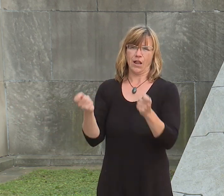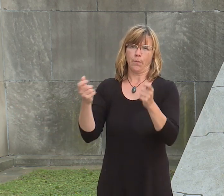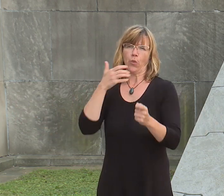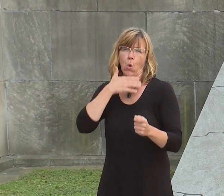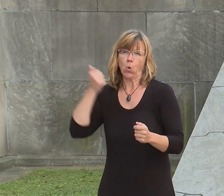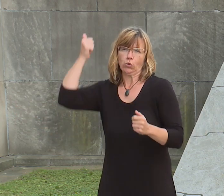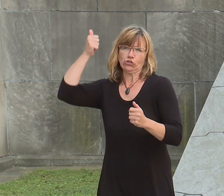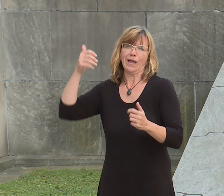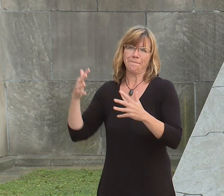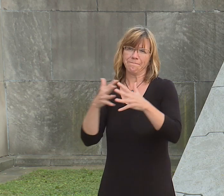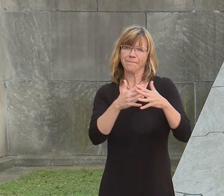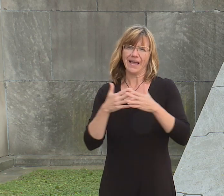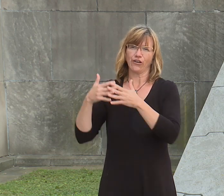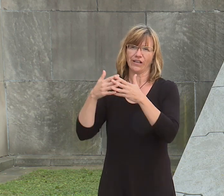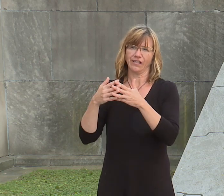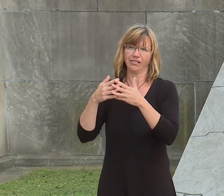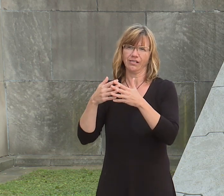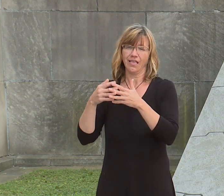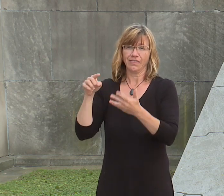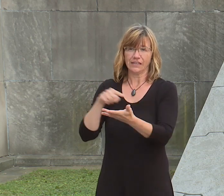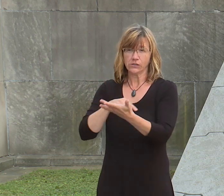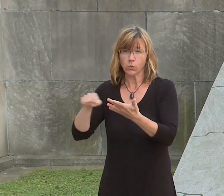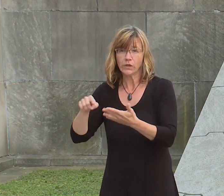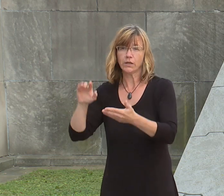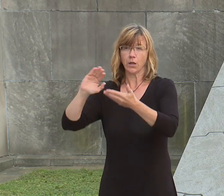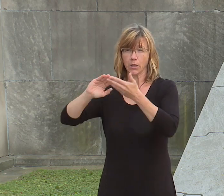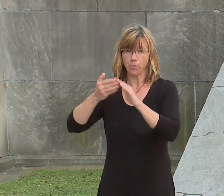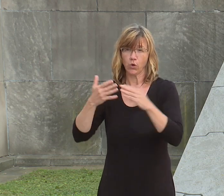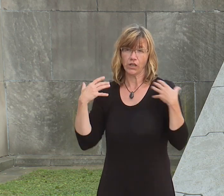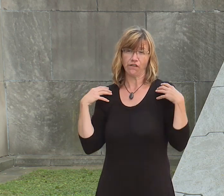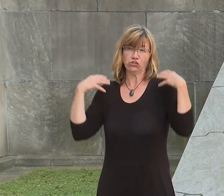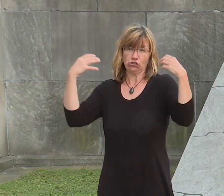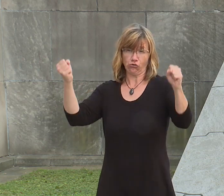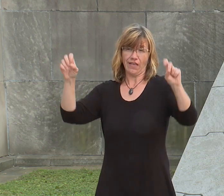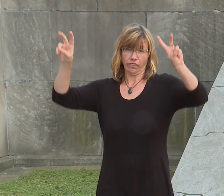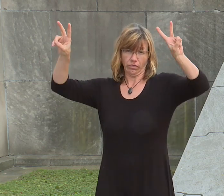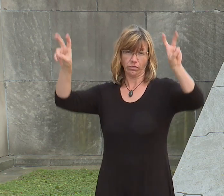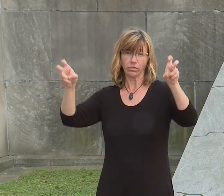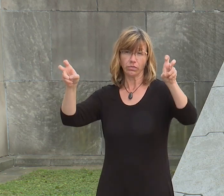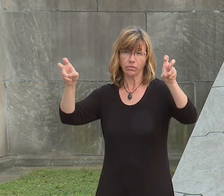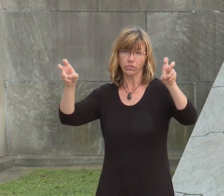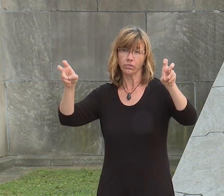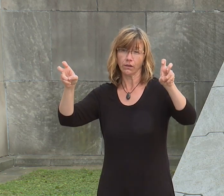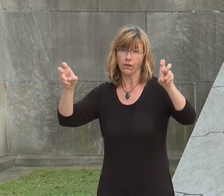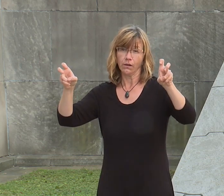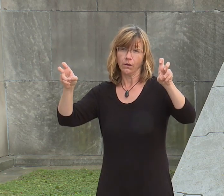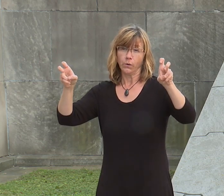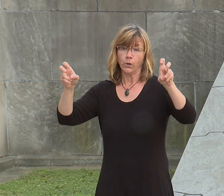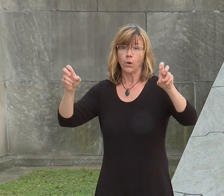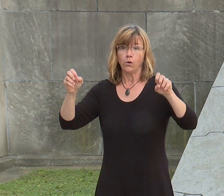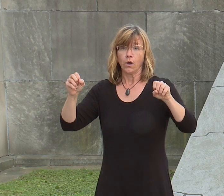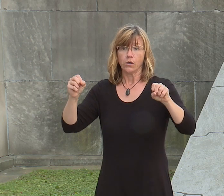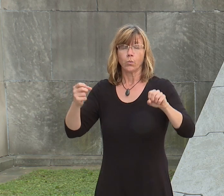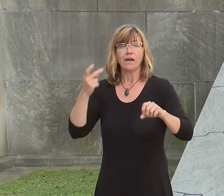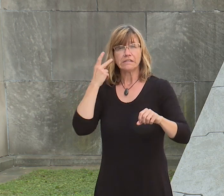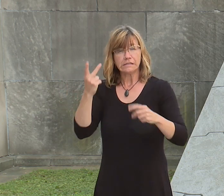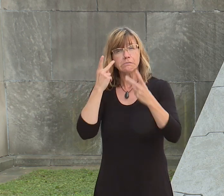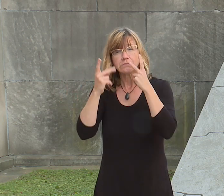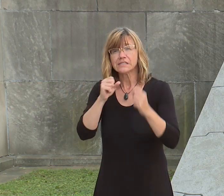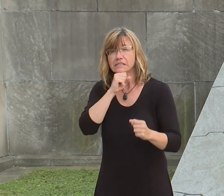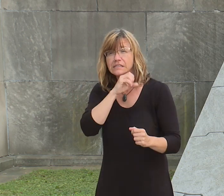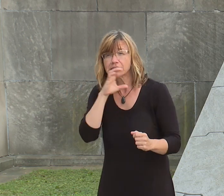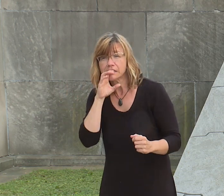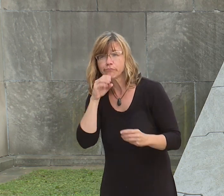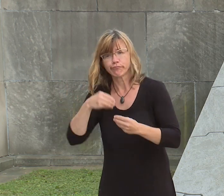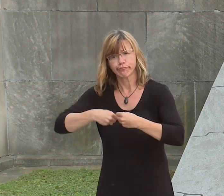those who have been working out at our senior centers throughout this pandemic. We have seen our senior centers provide meals, assist residents with COVID